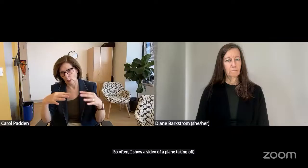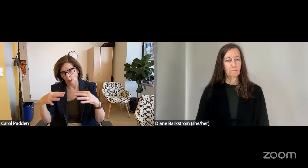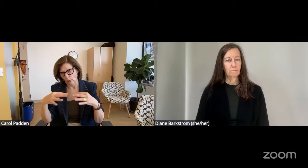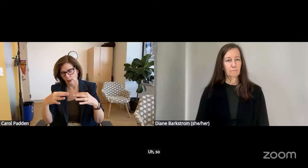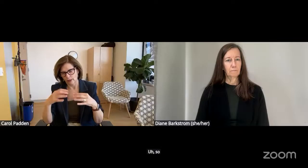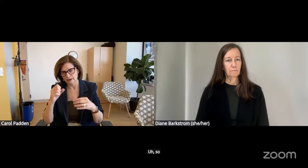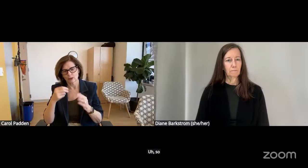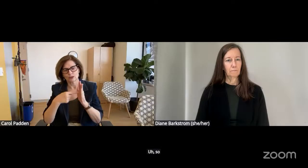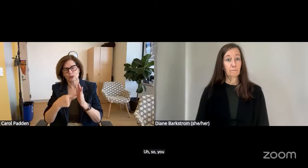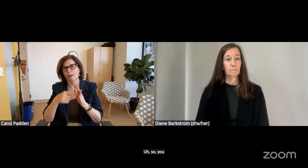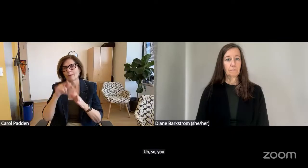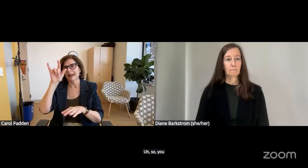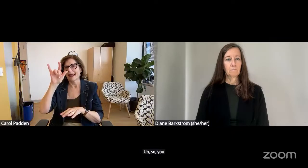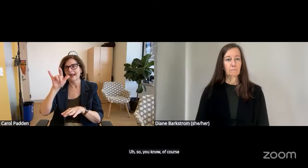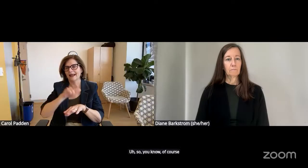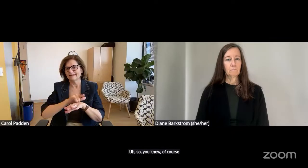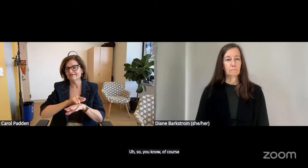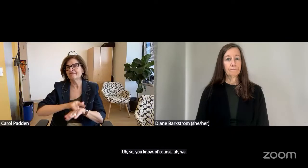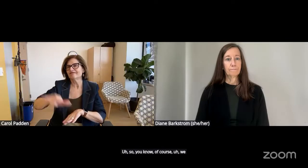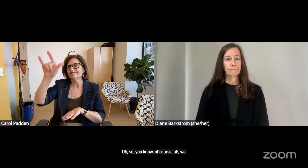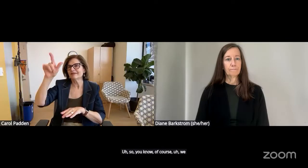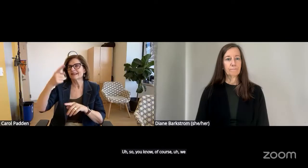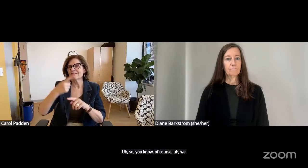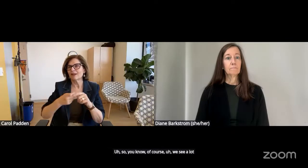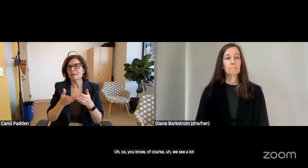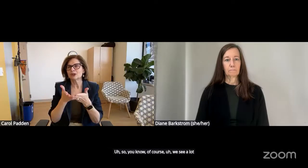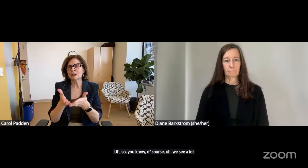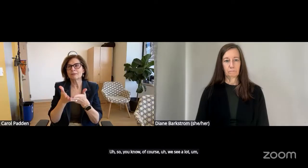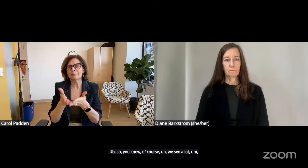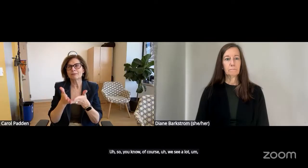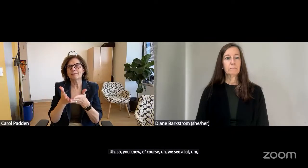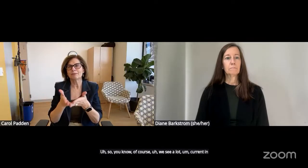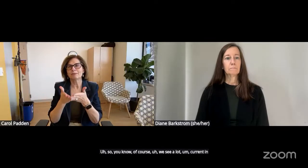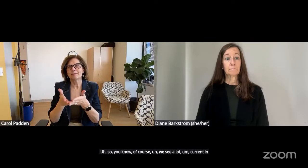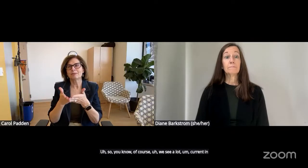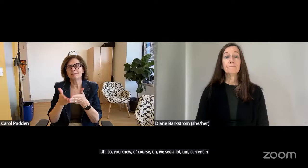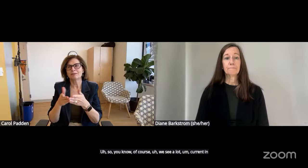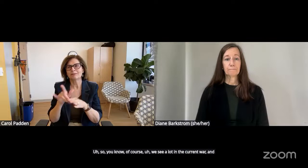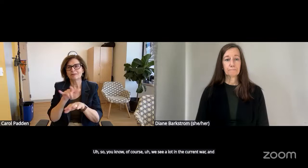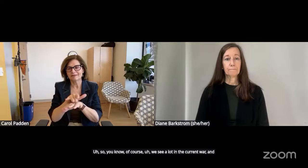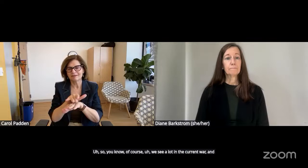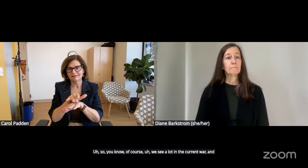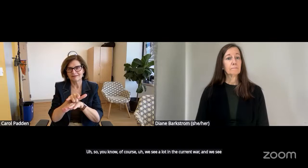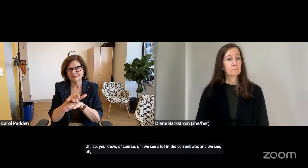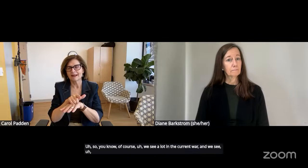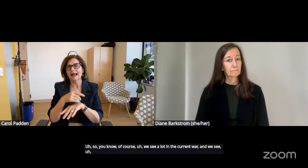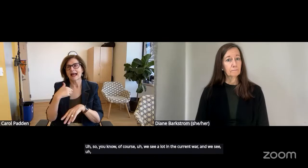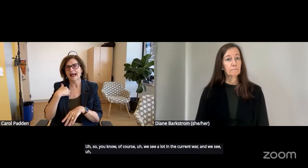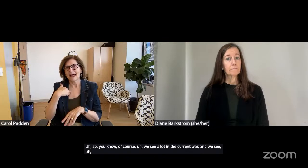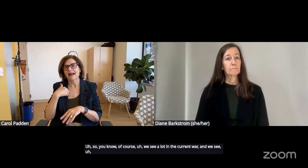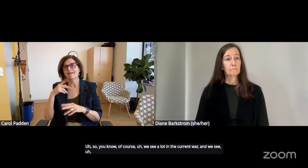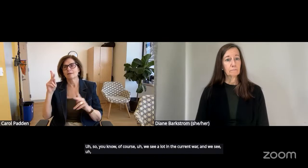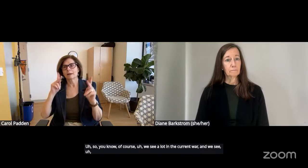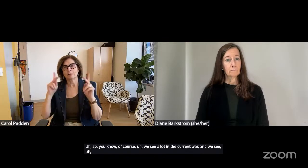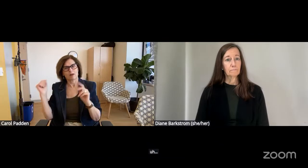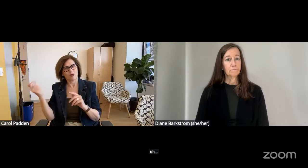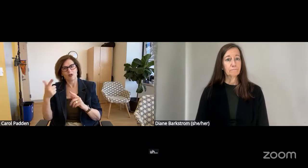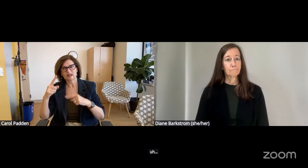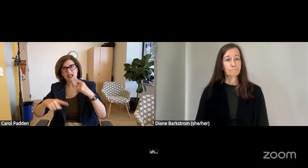So, of course, we see a lot current in the current war, and we see uh, planes taking off from